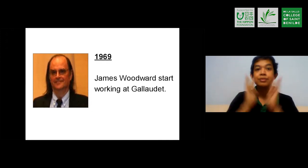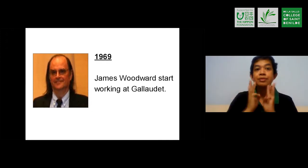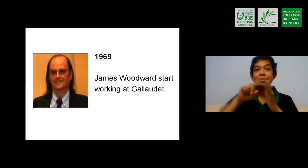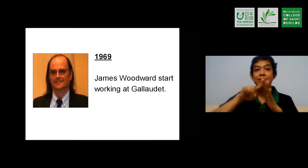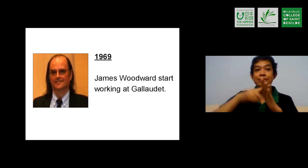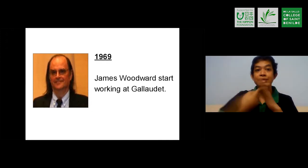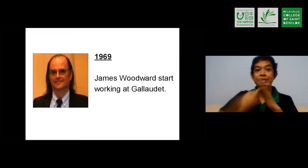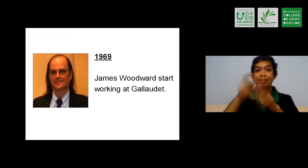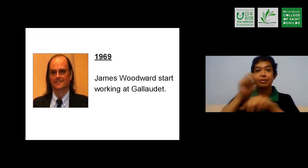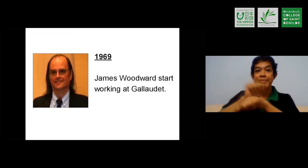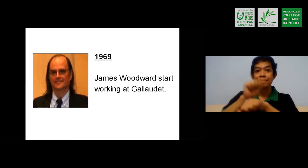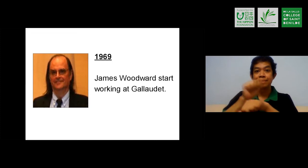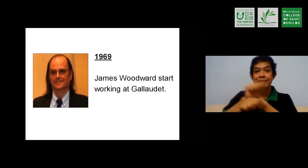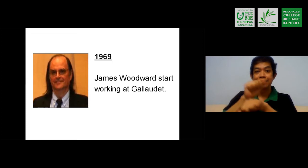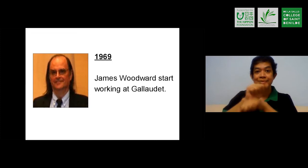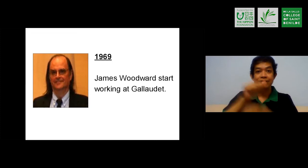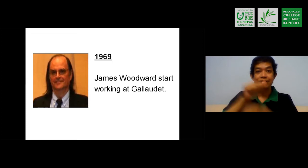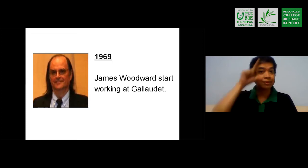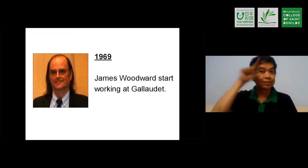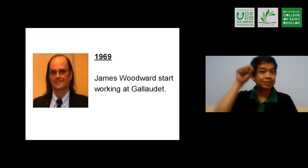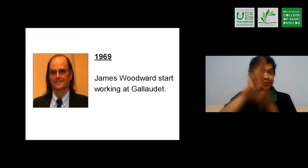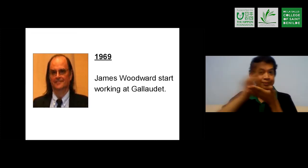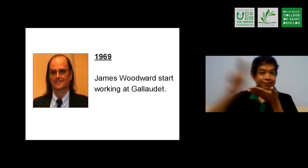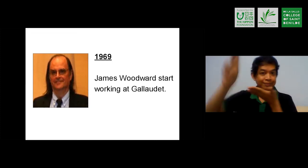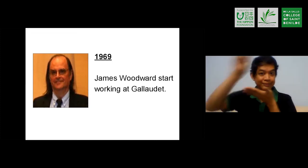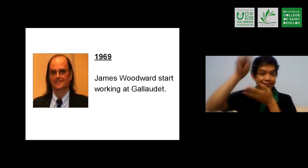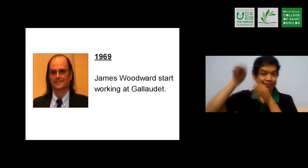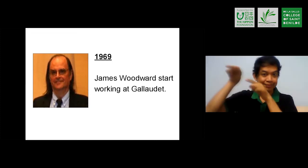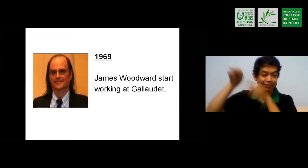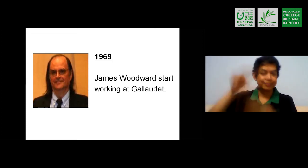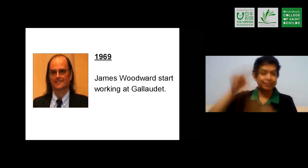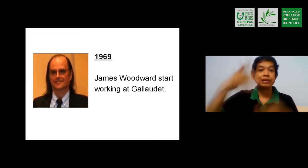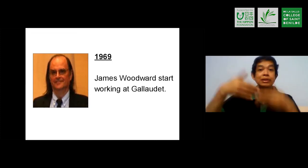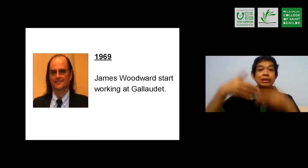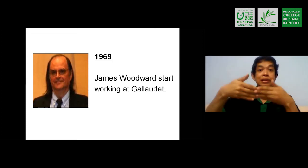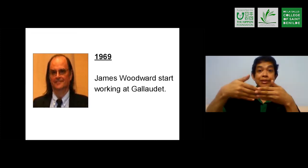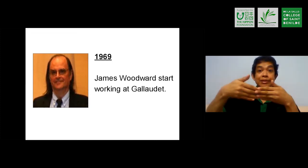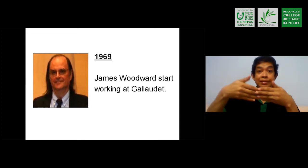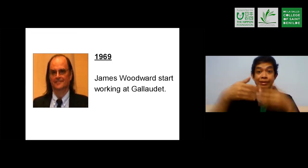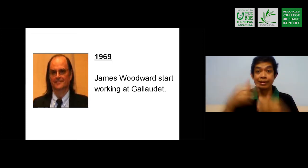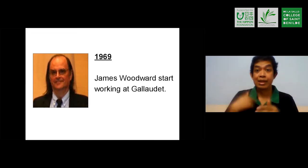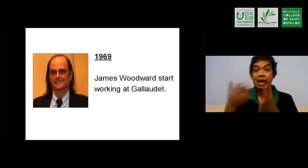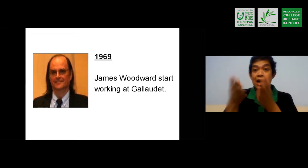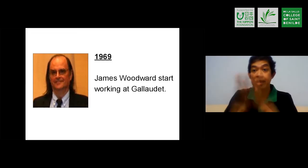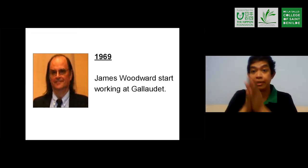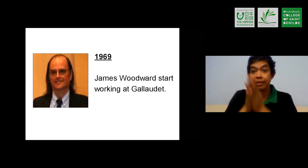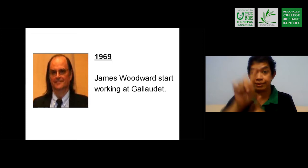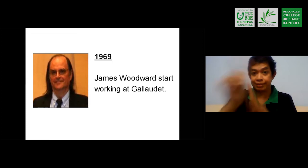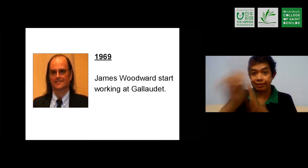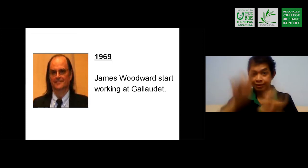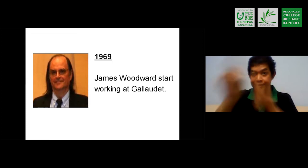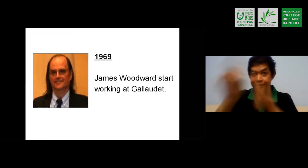1969, Dr. Woody started working at Gallaudet University.